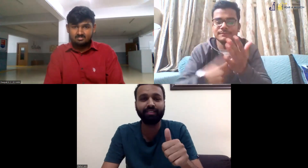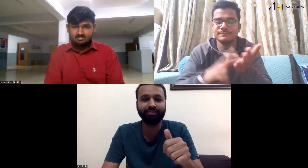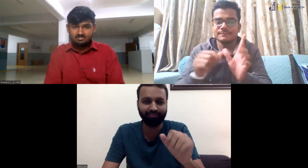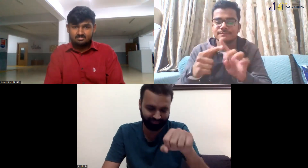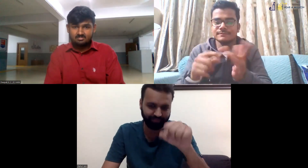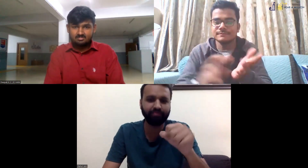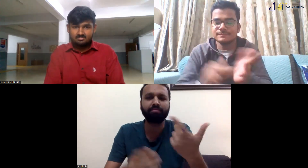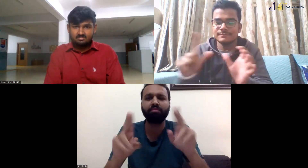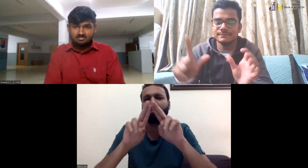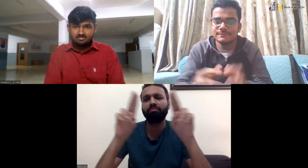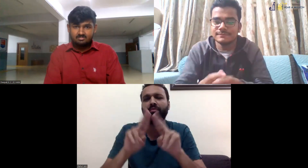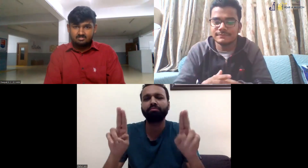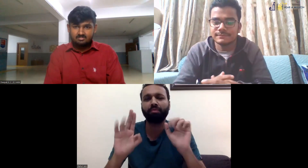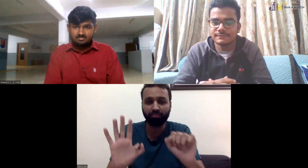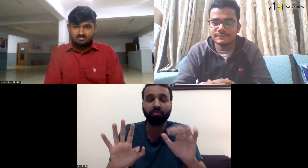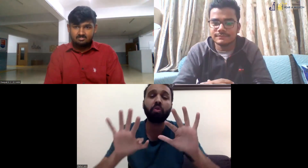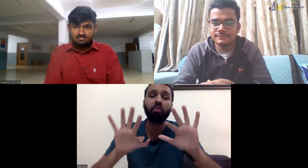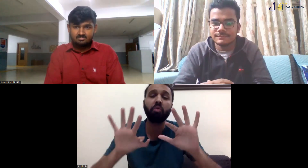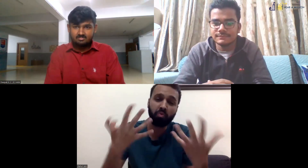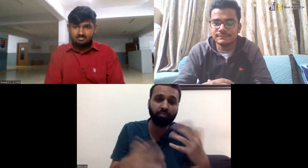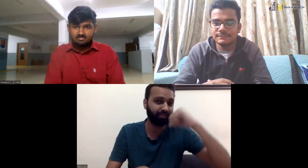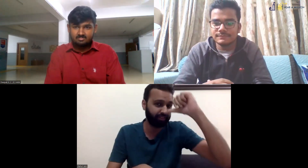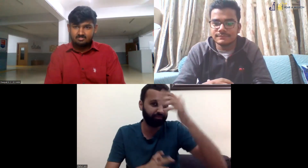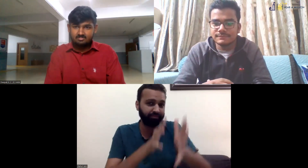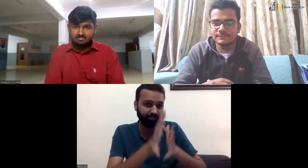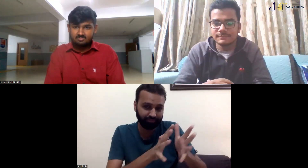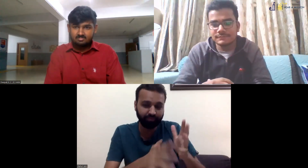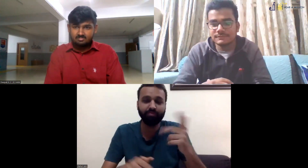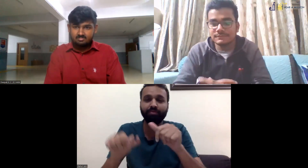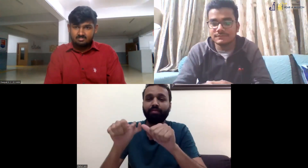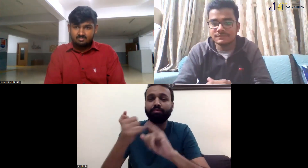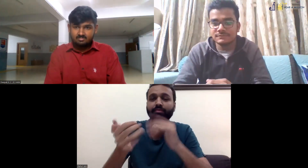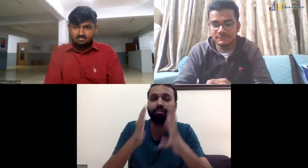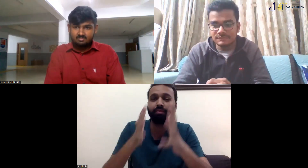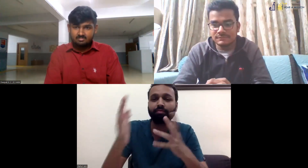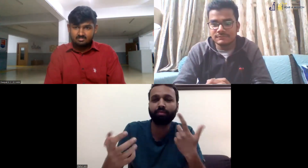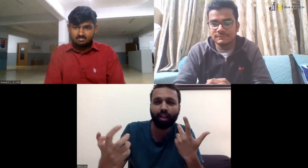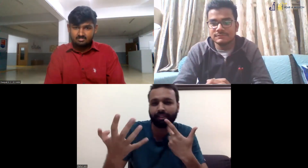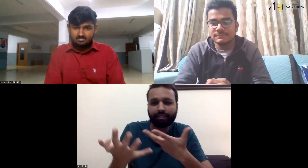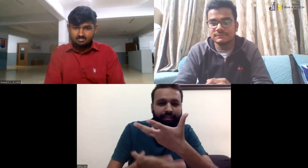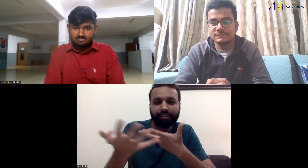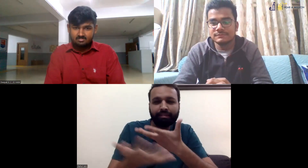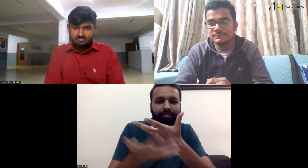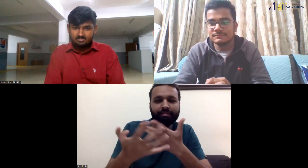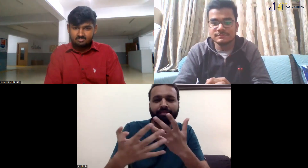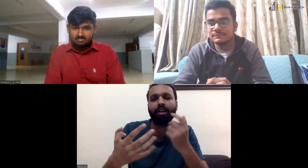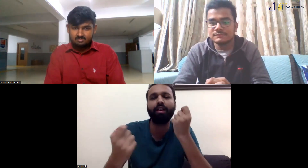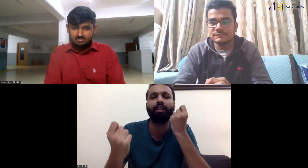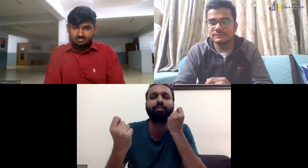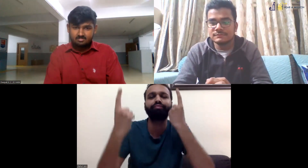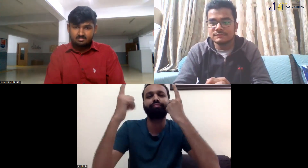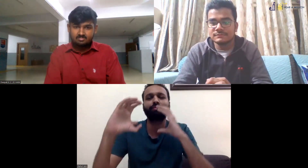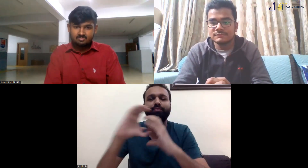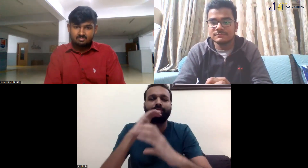science international or make it as visual. So I think yes, you can try that, or use Indian Sign Language with